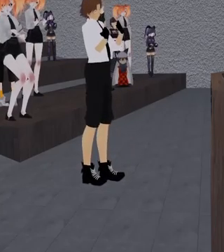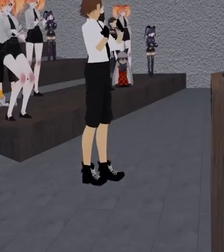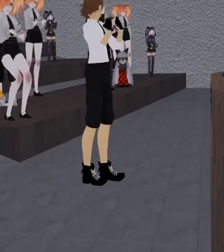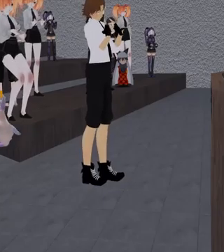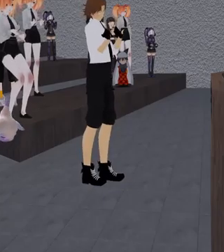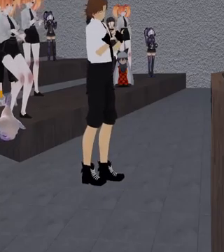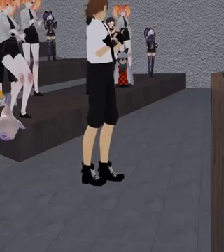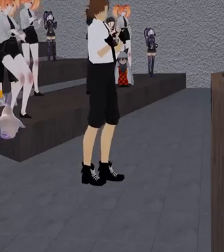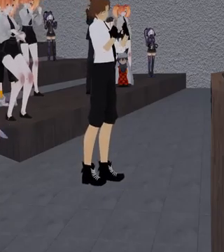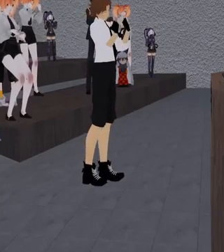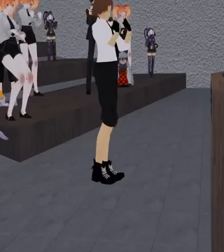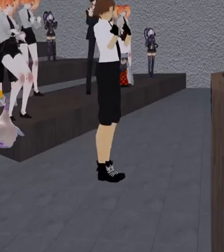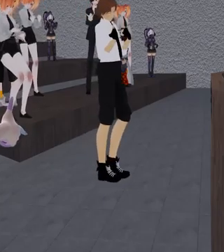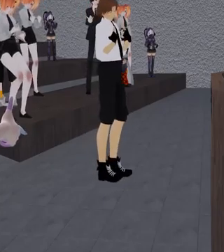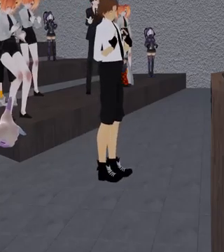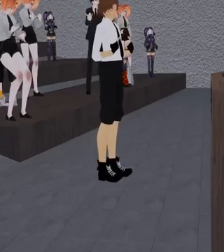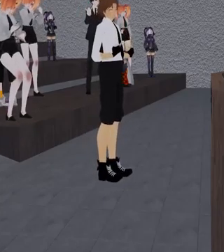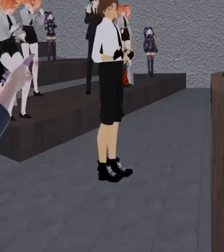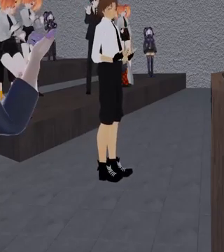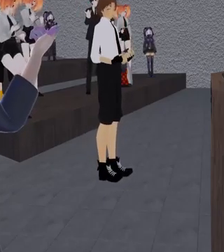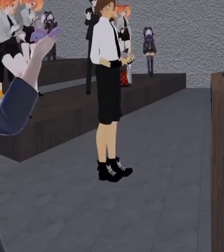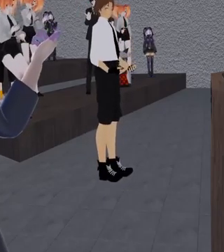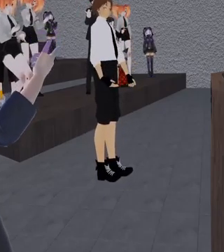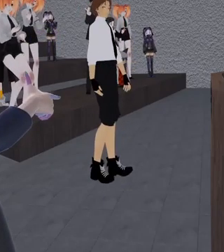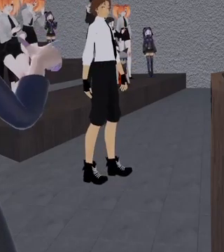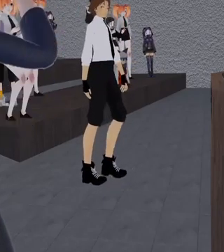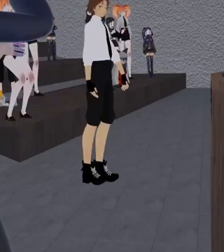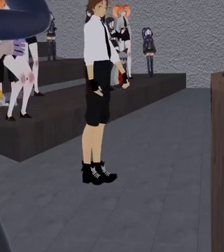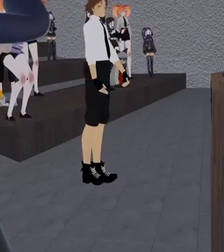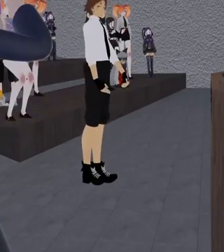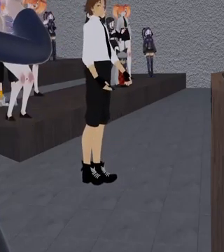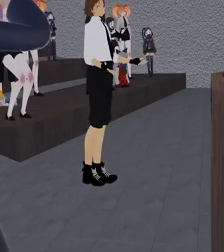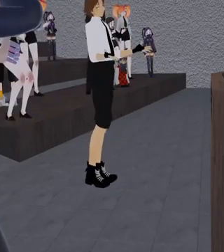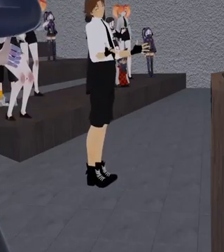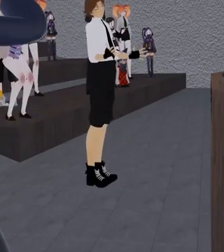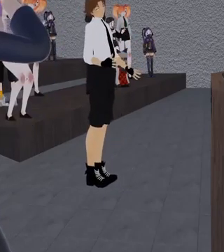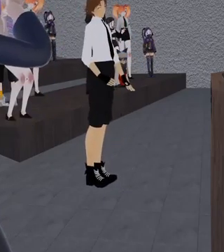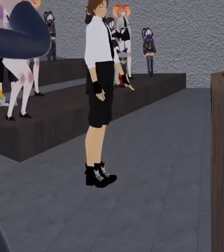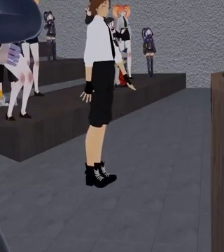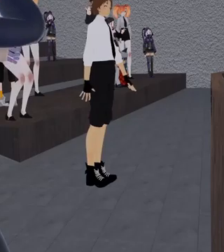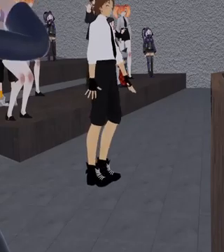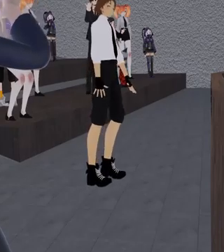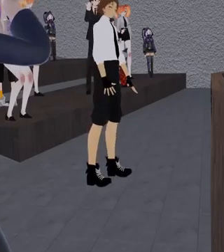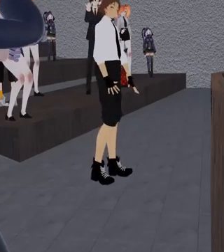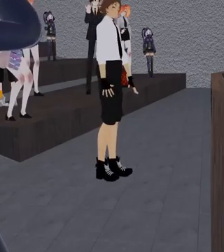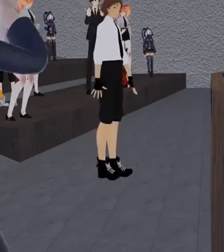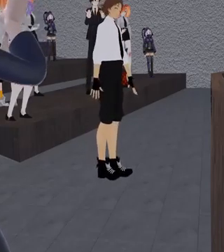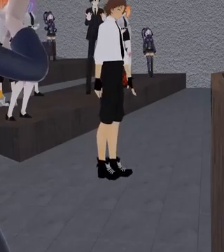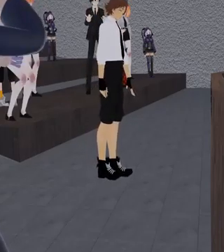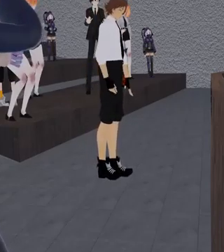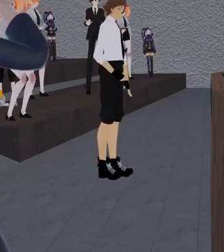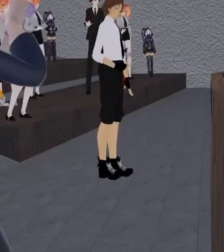roll. We could do one thumb. Maybe an L hand. Yeah,